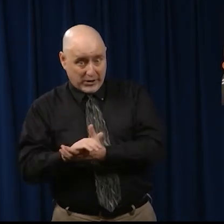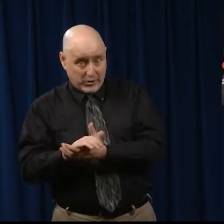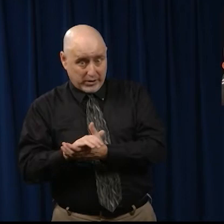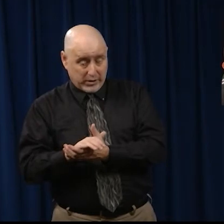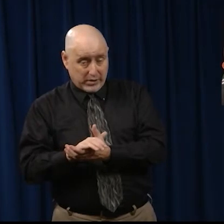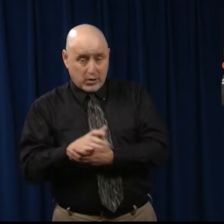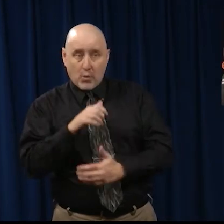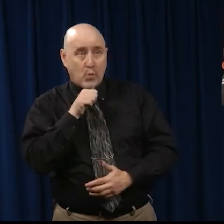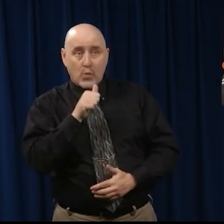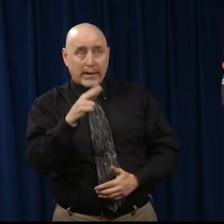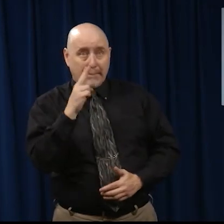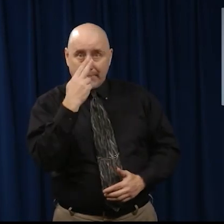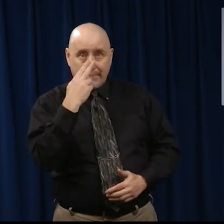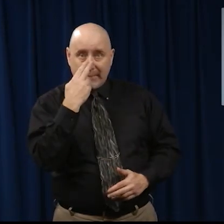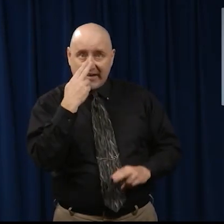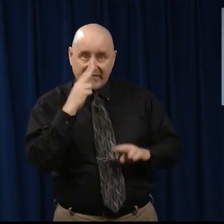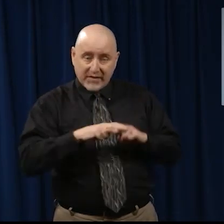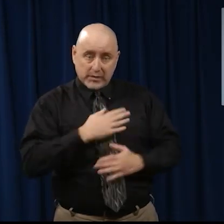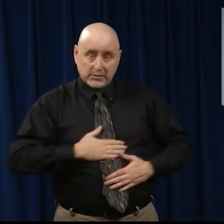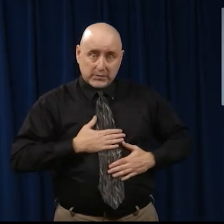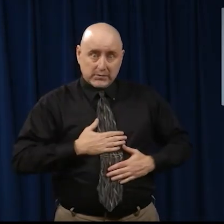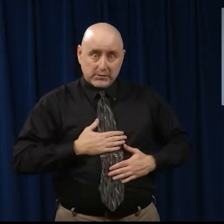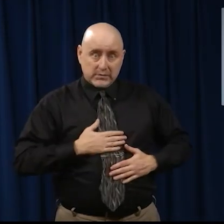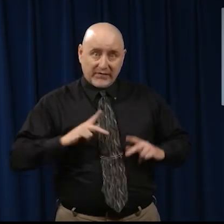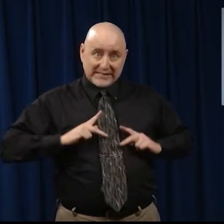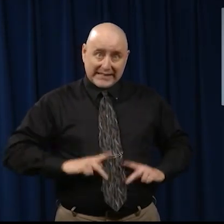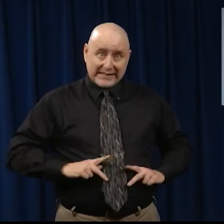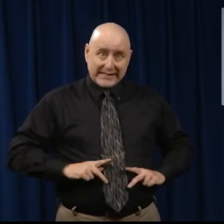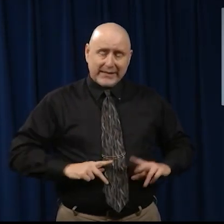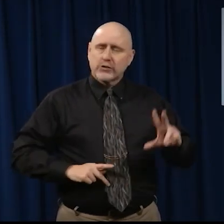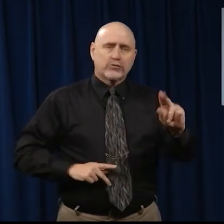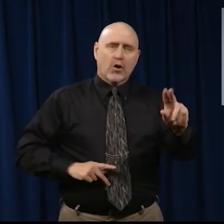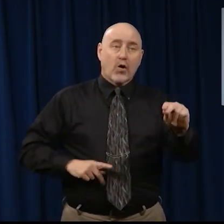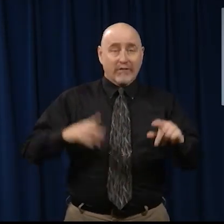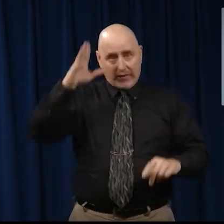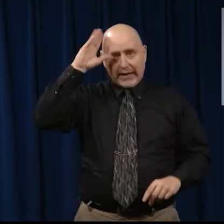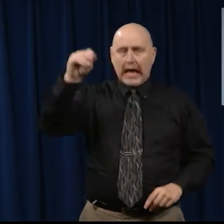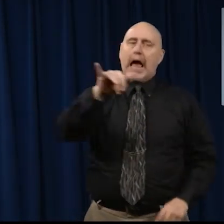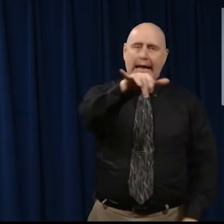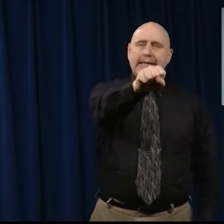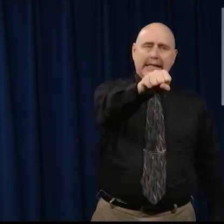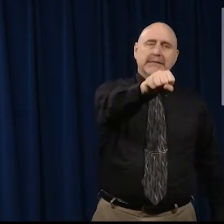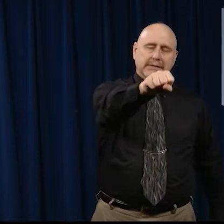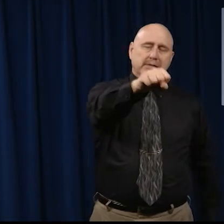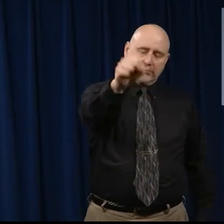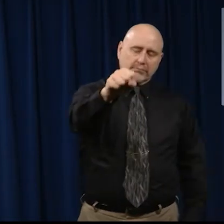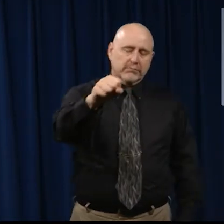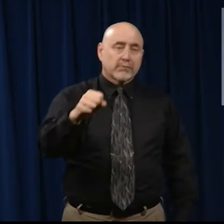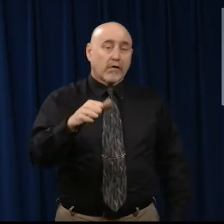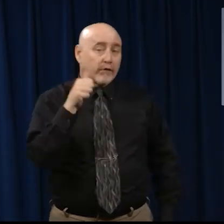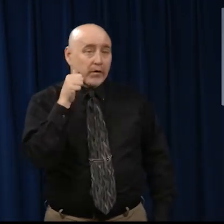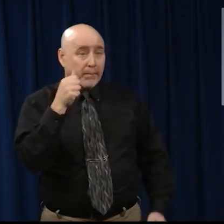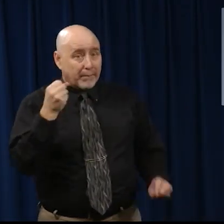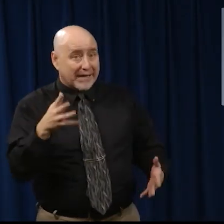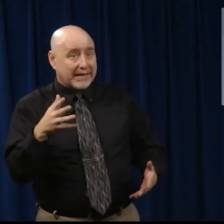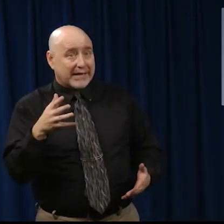you're married would not be physically enjoyable? Well, for the guy, absolutely positively. For